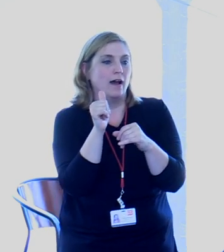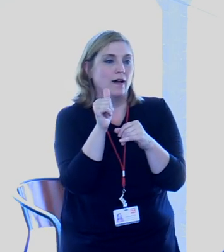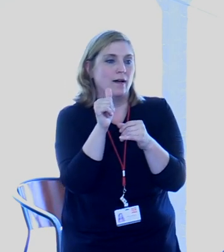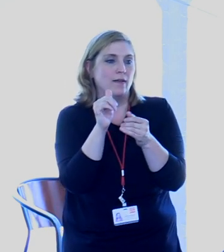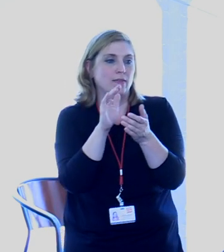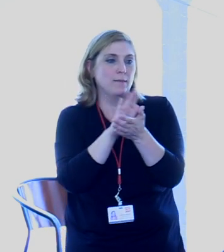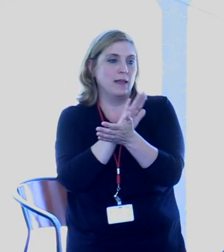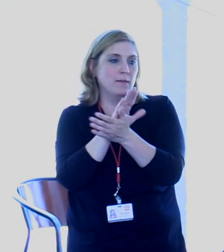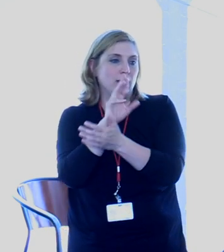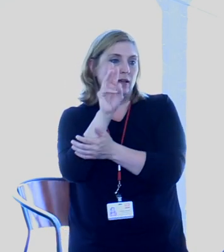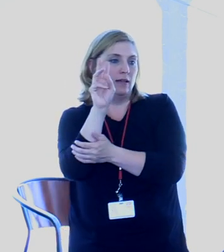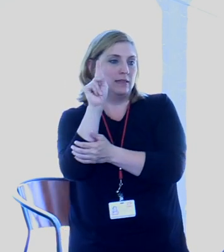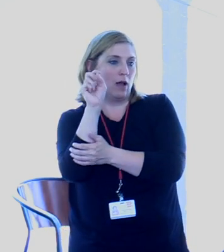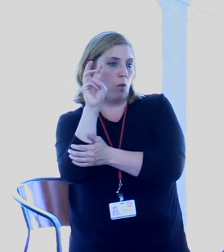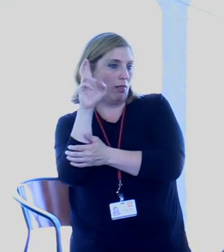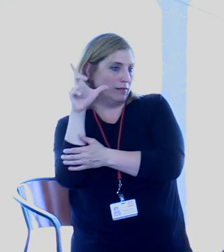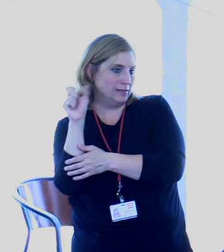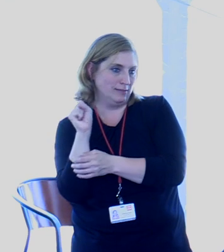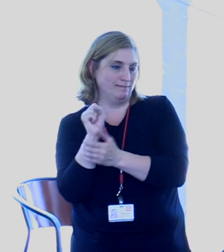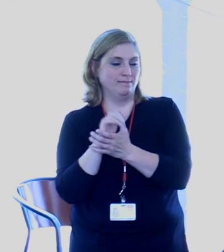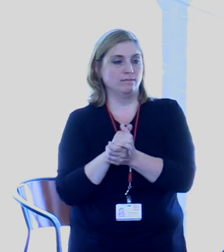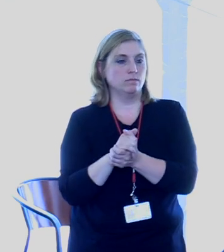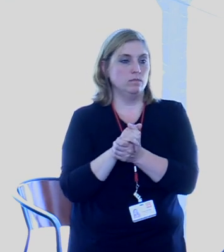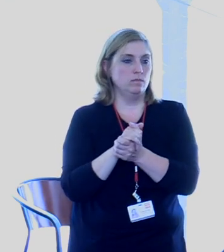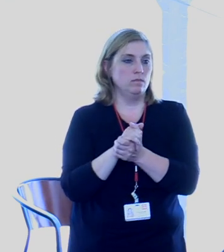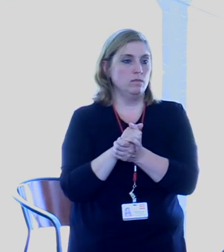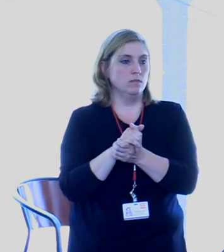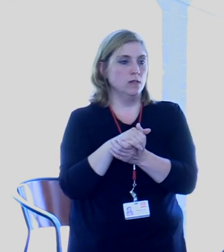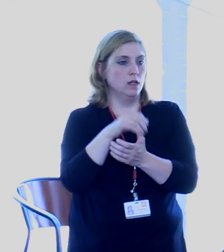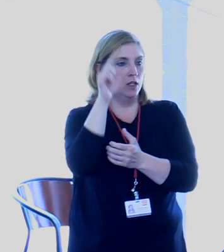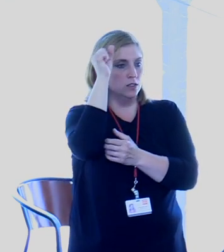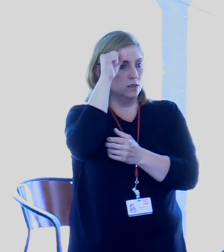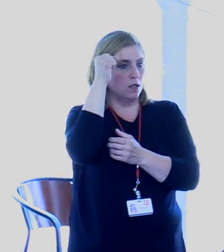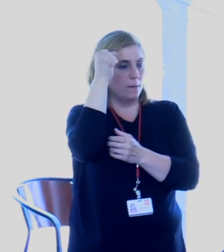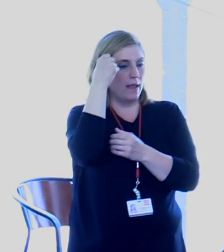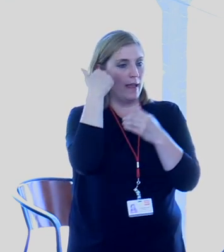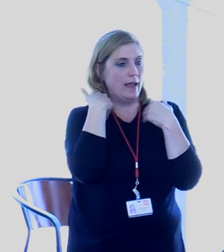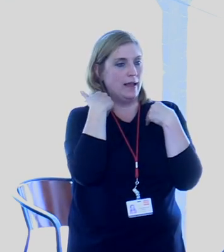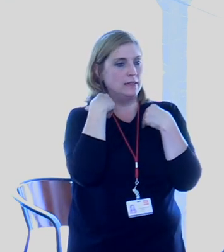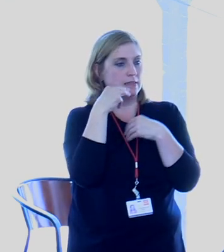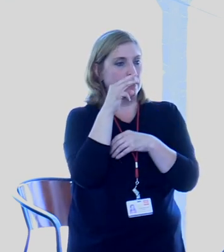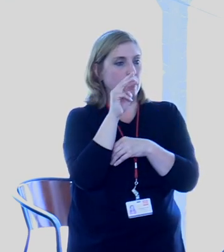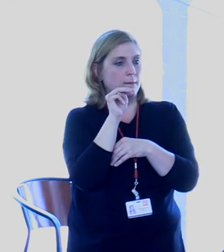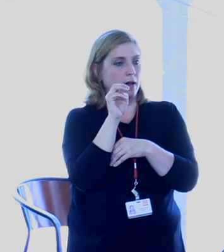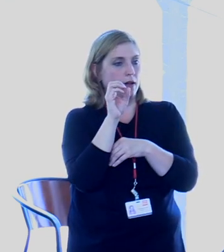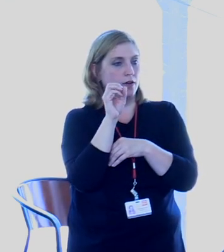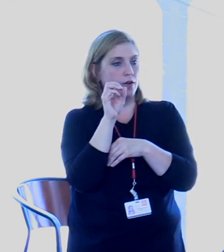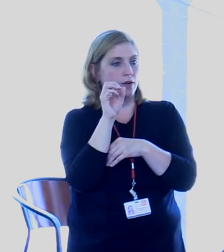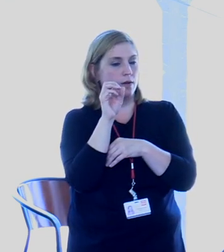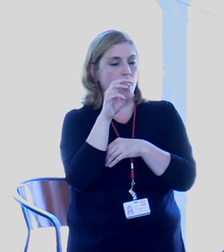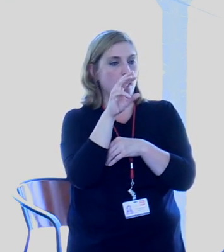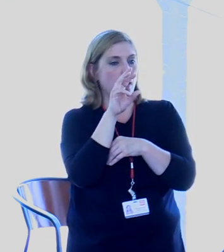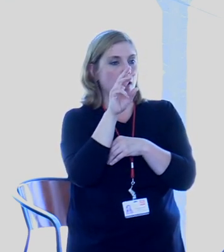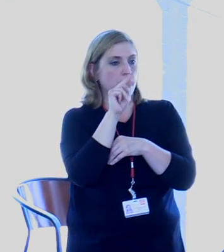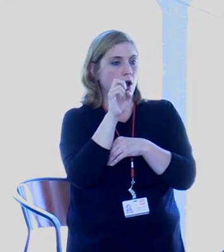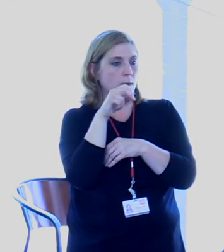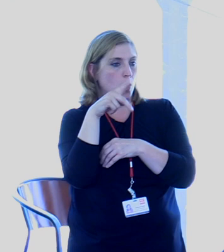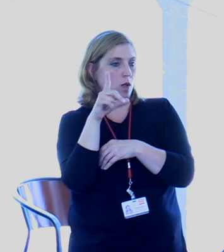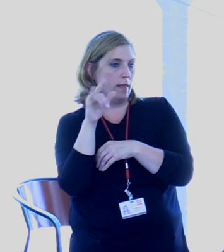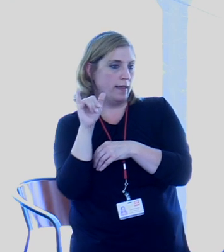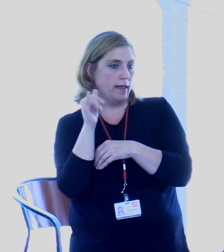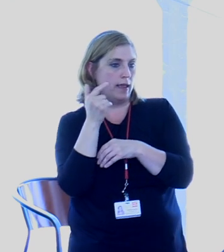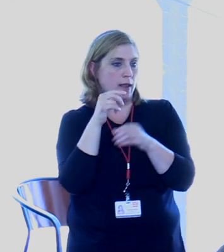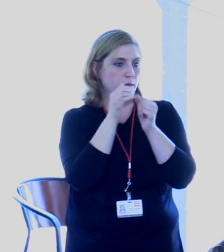not the paper towels, okay? Solomon has a monopoly in the Old Testament on prayers